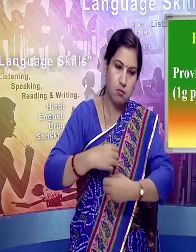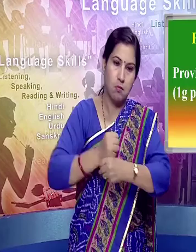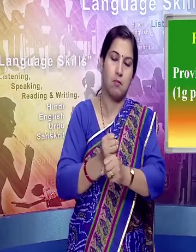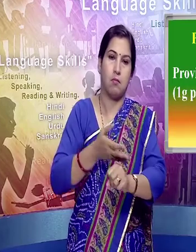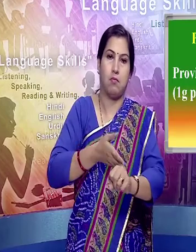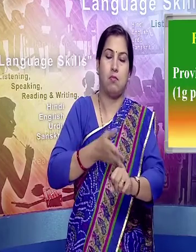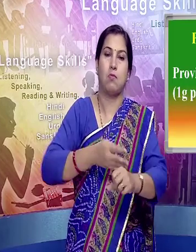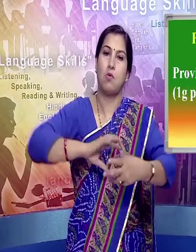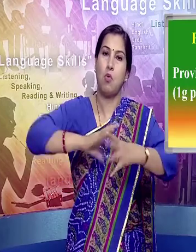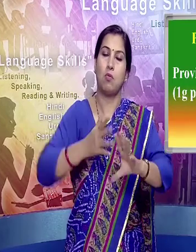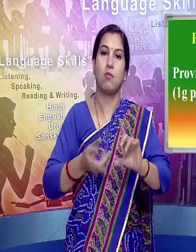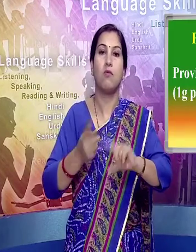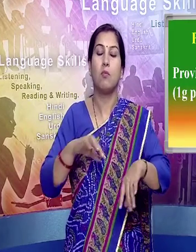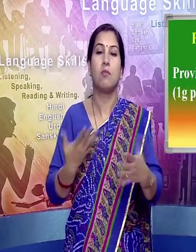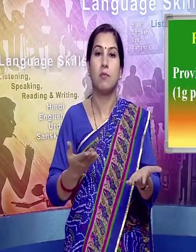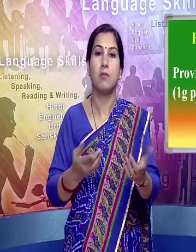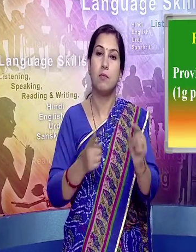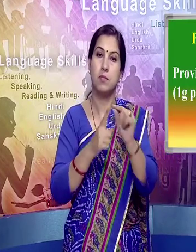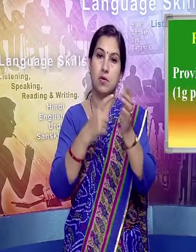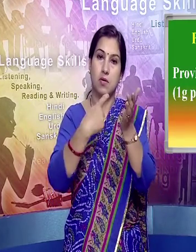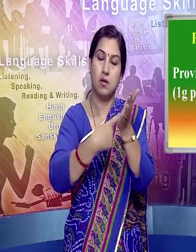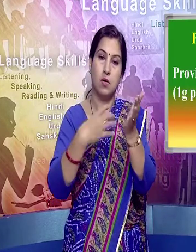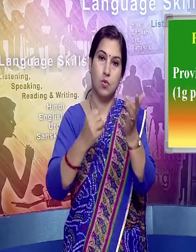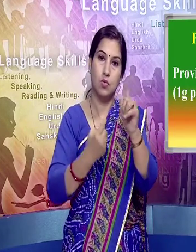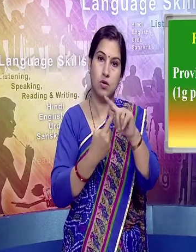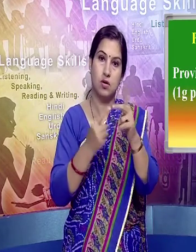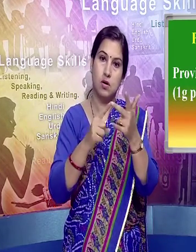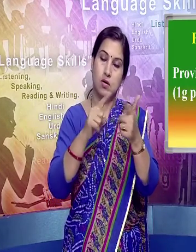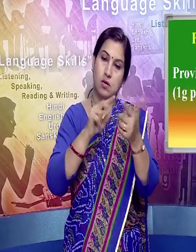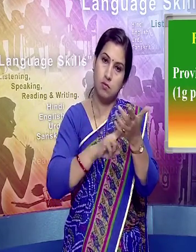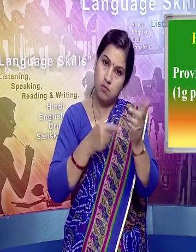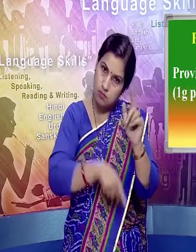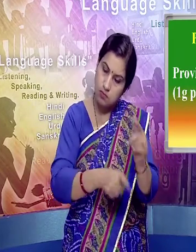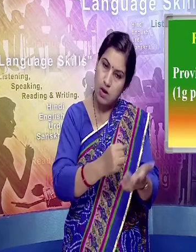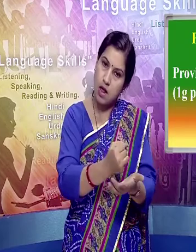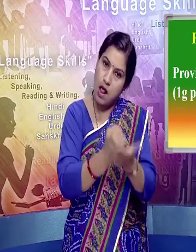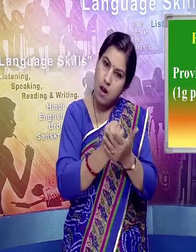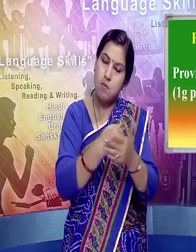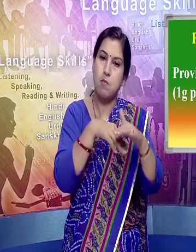called maintenance production of enzymes, hormone,